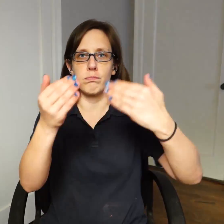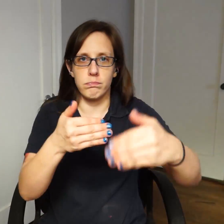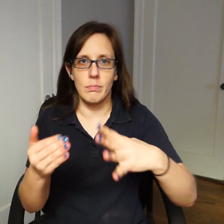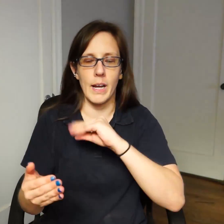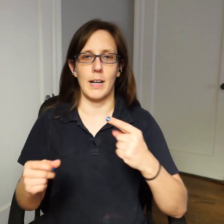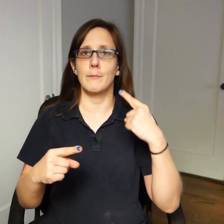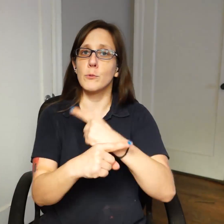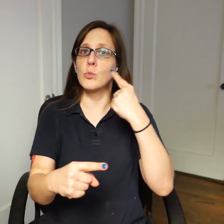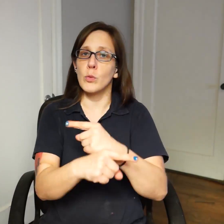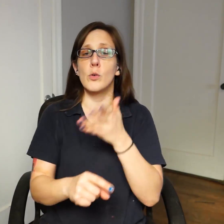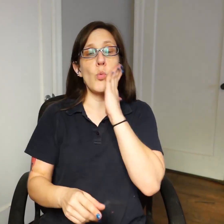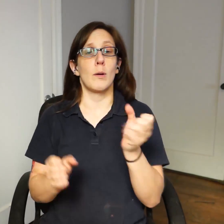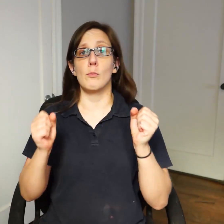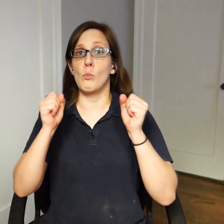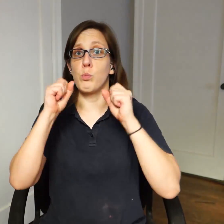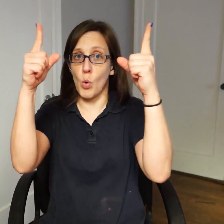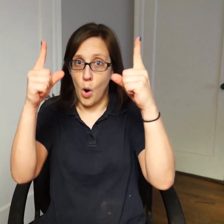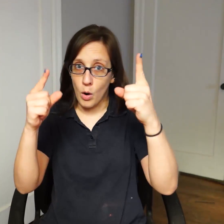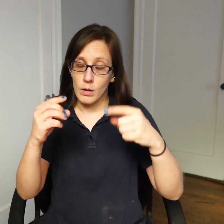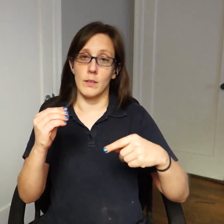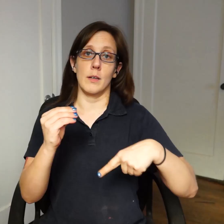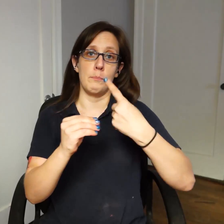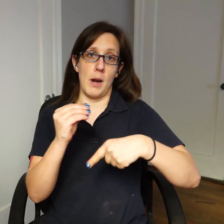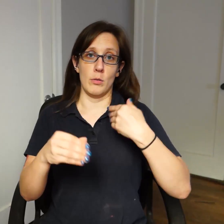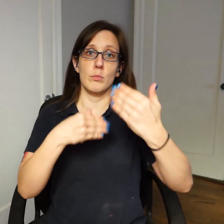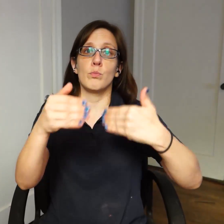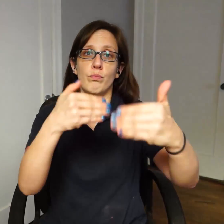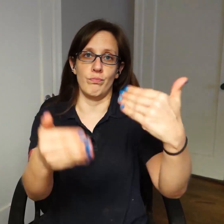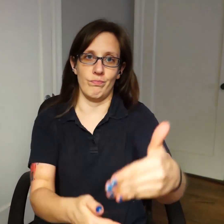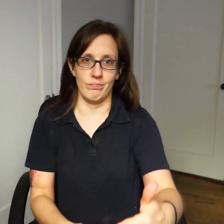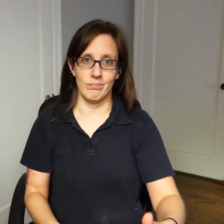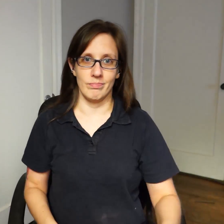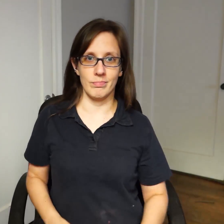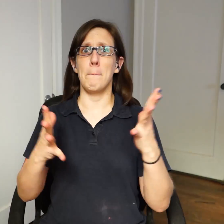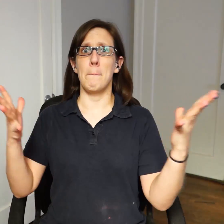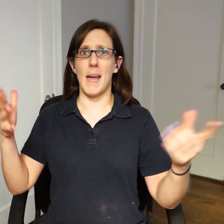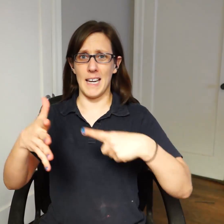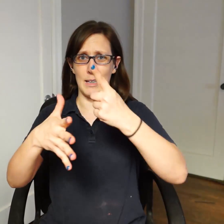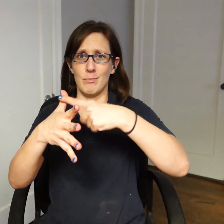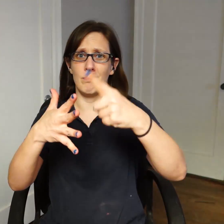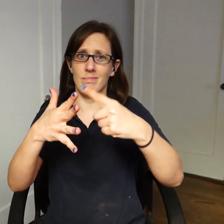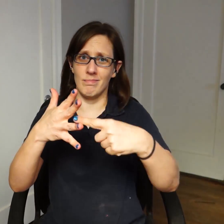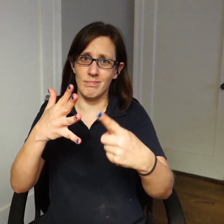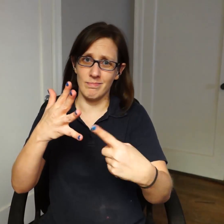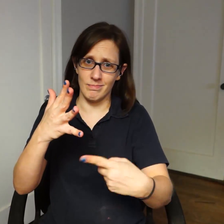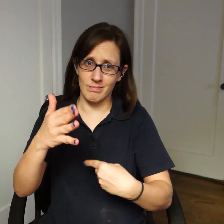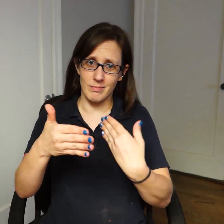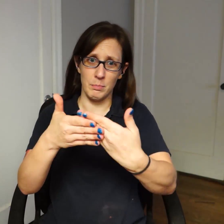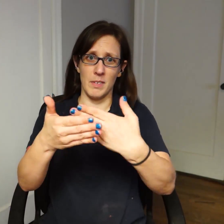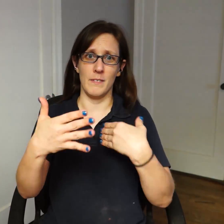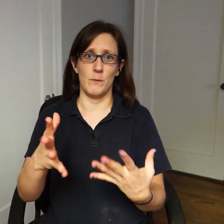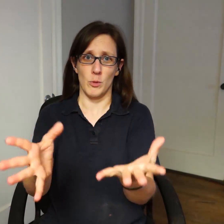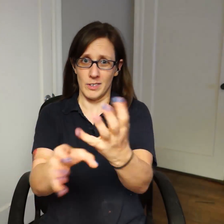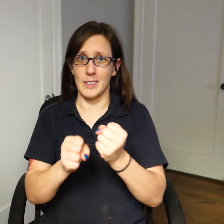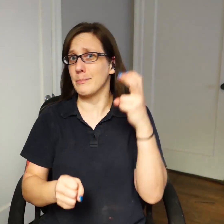through the process of getting a cochlear implant, and of course I'm going to blog about it. There are a lot of things that you have to do before you get a cochlear